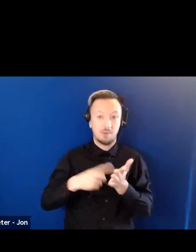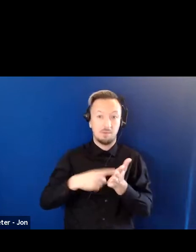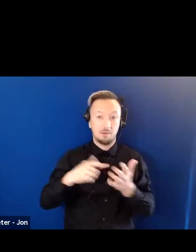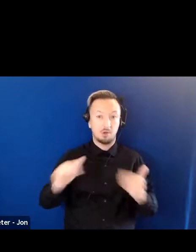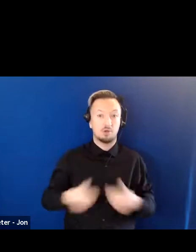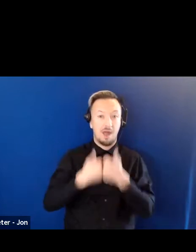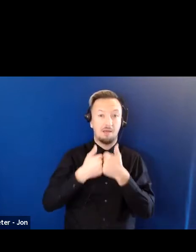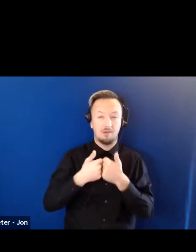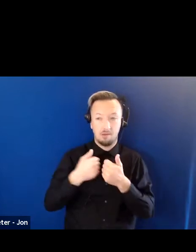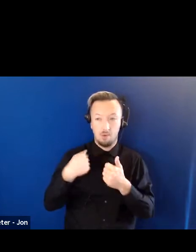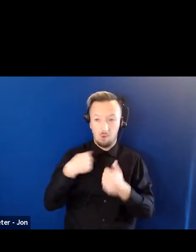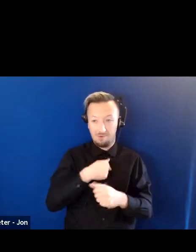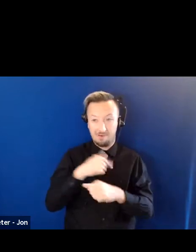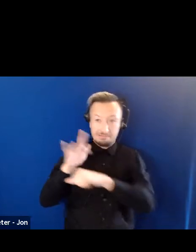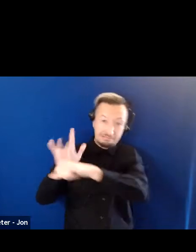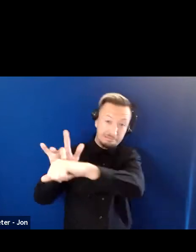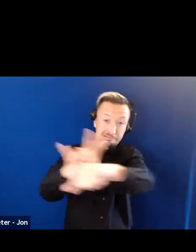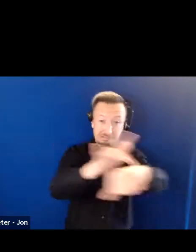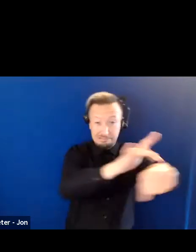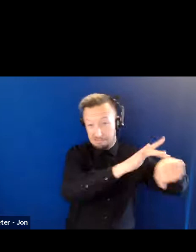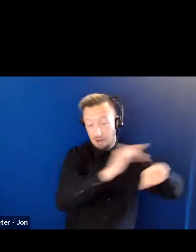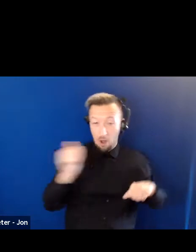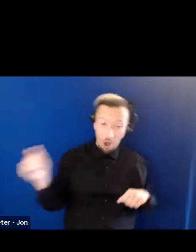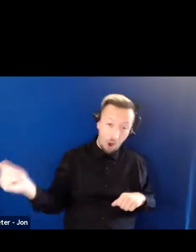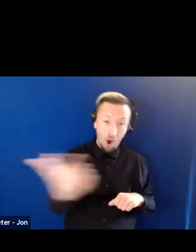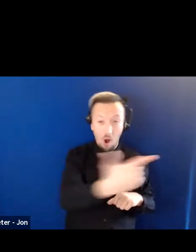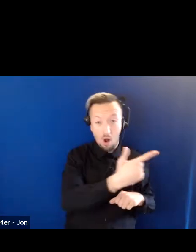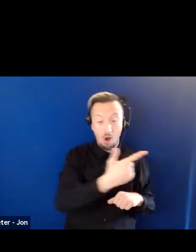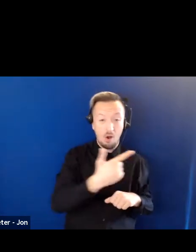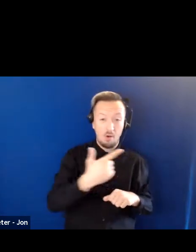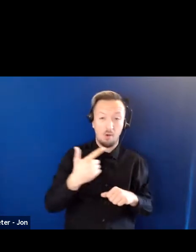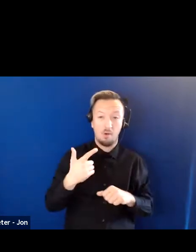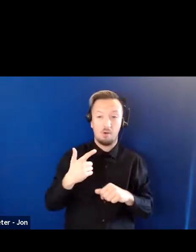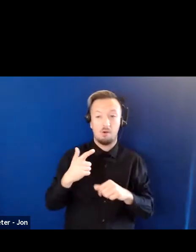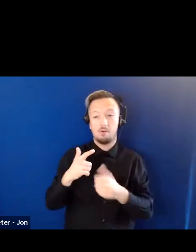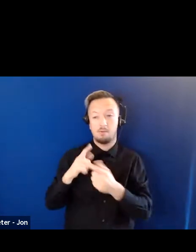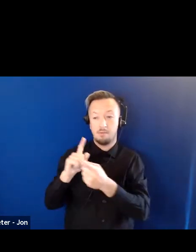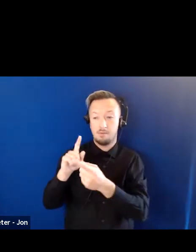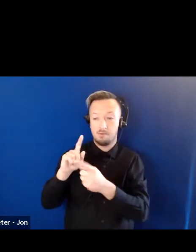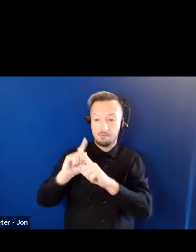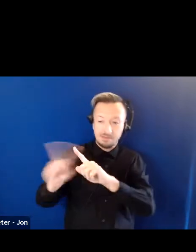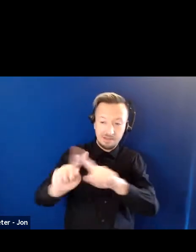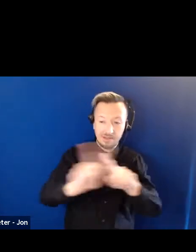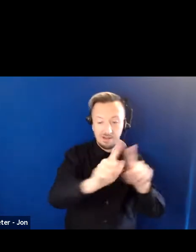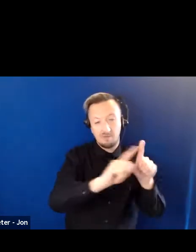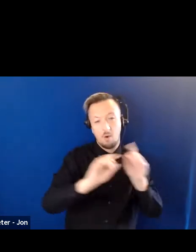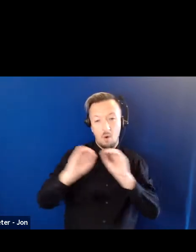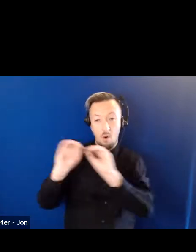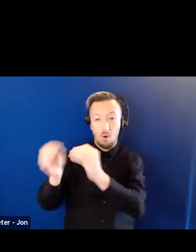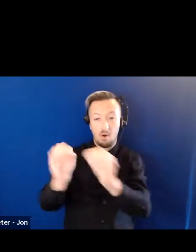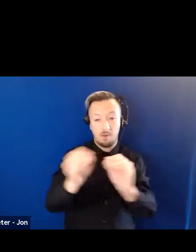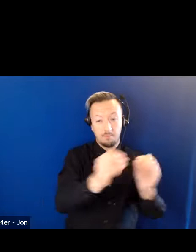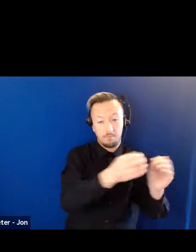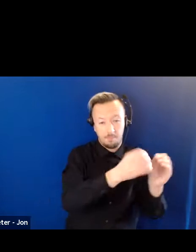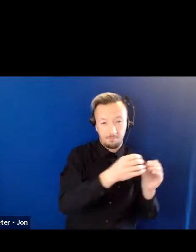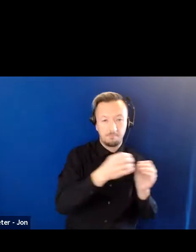county and meet with some of the organizations there. But we work